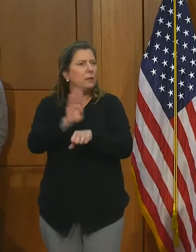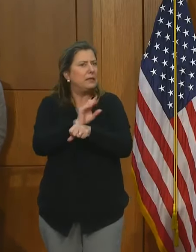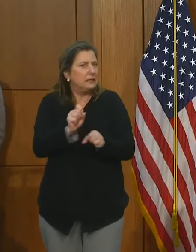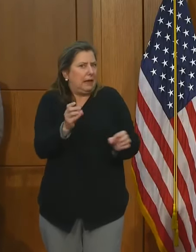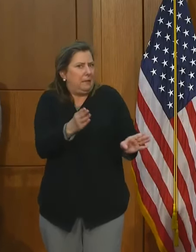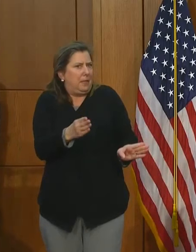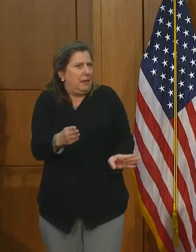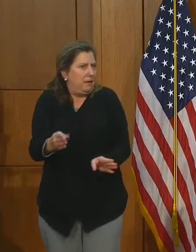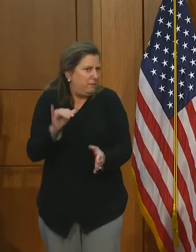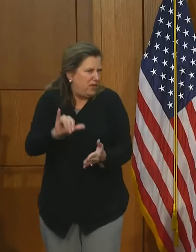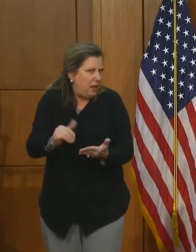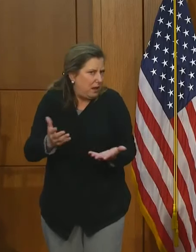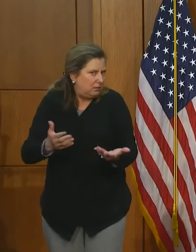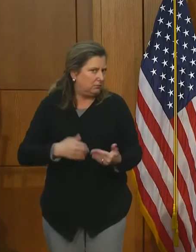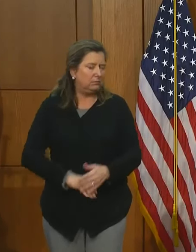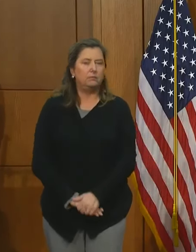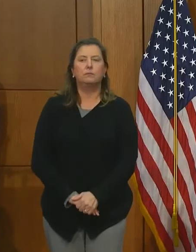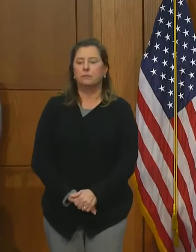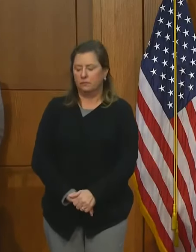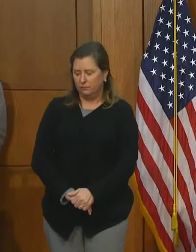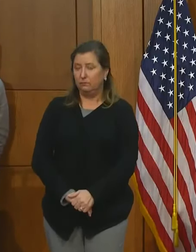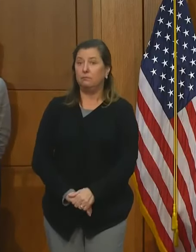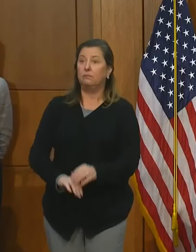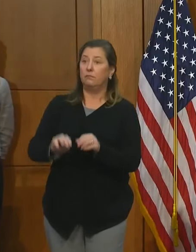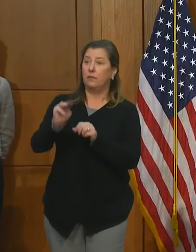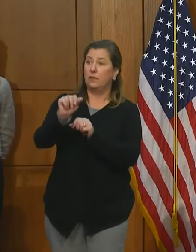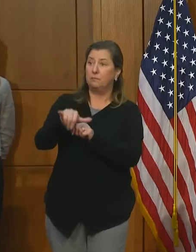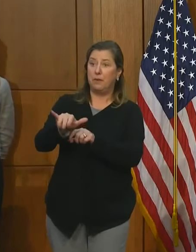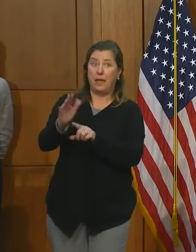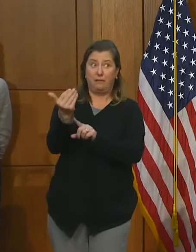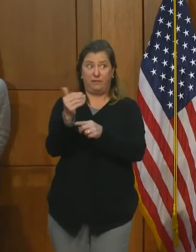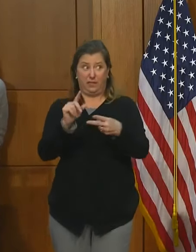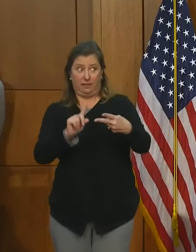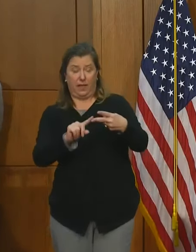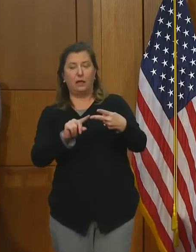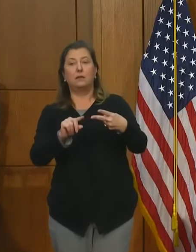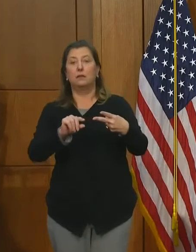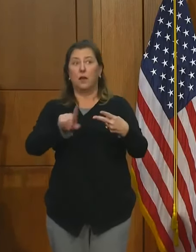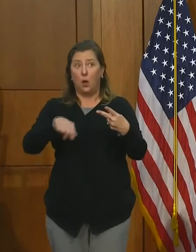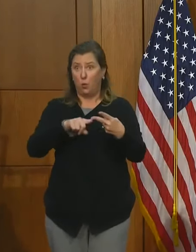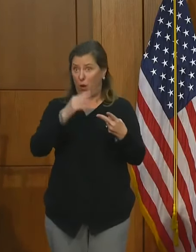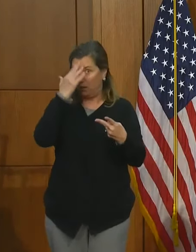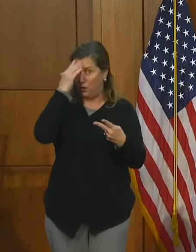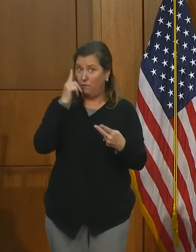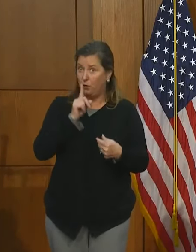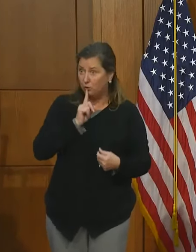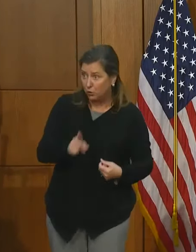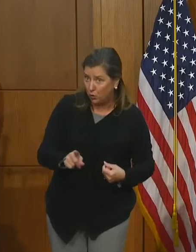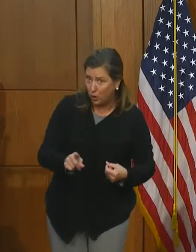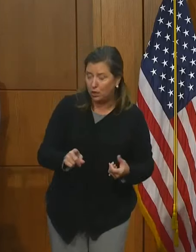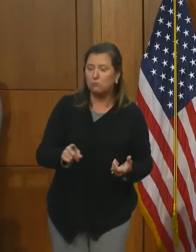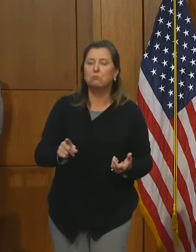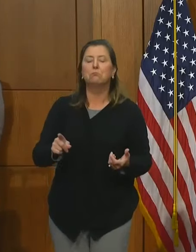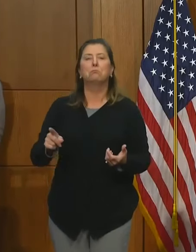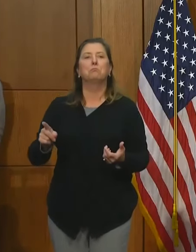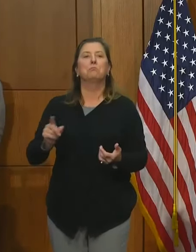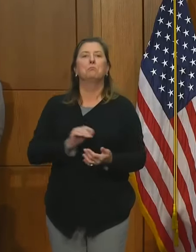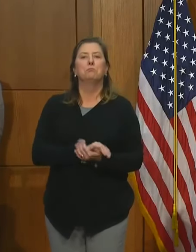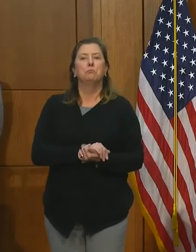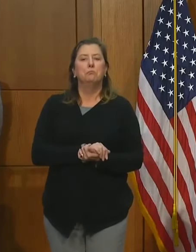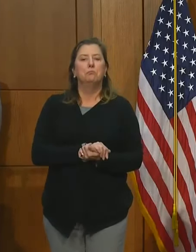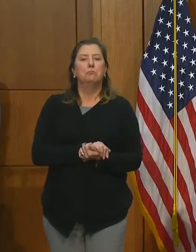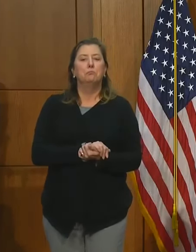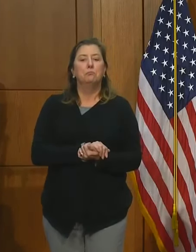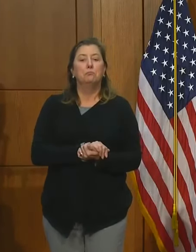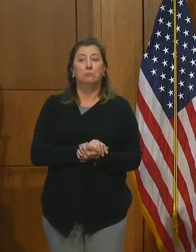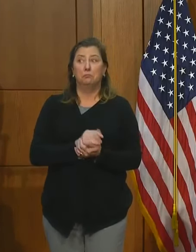out? Yeah, May 15th is the second part of your question. When will we know for sure? And I suspect